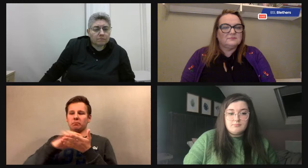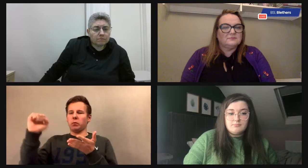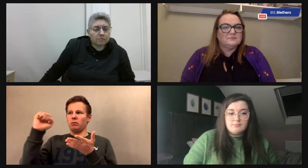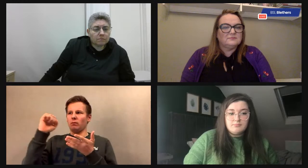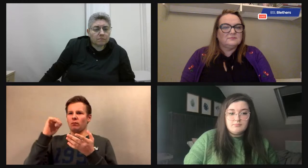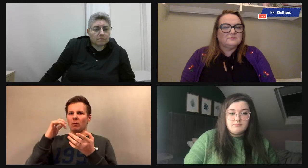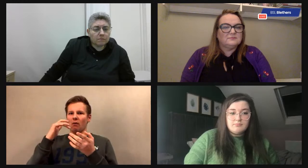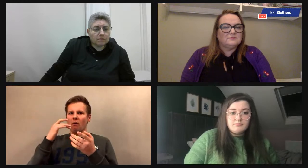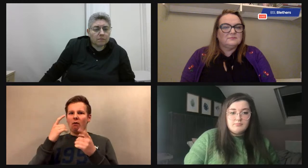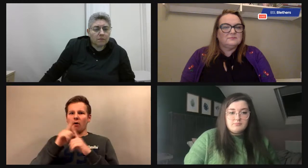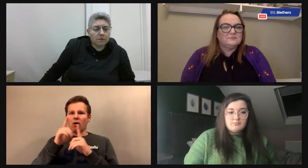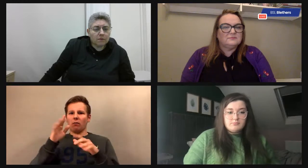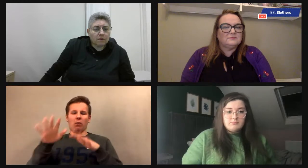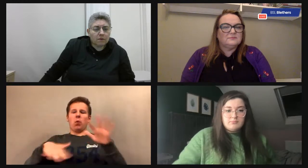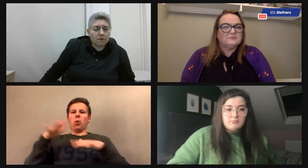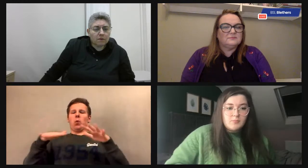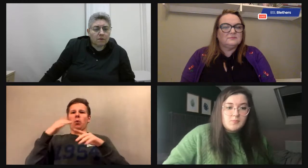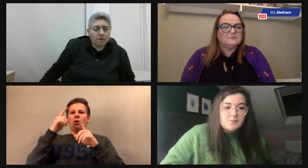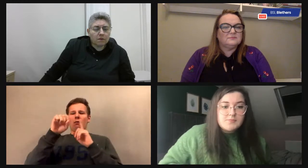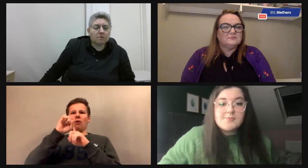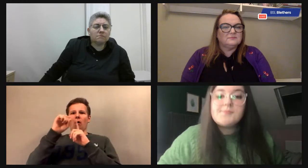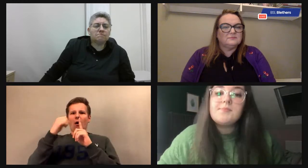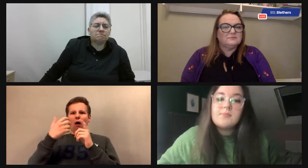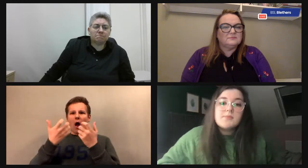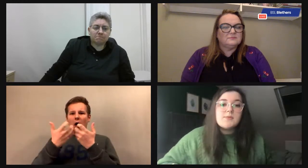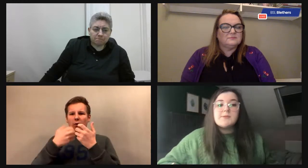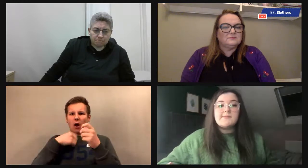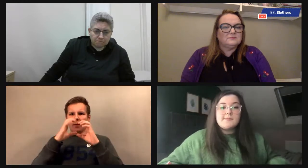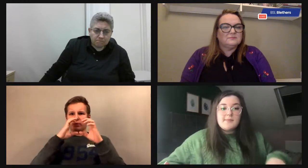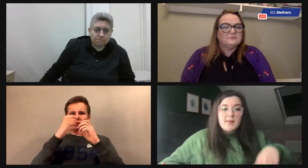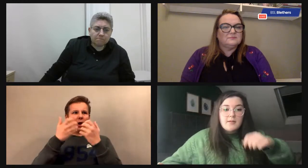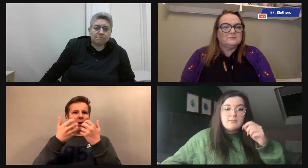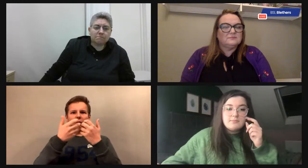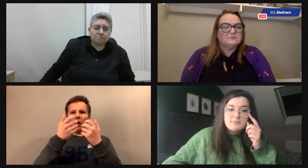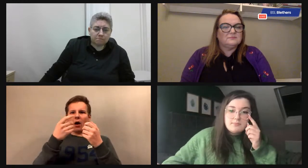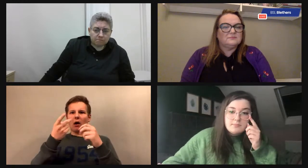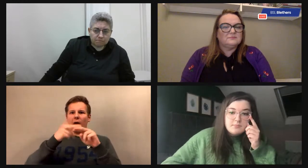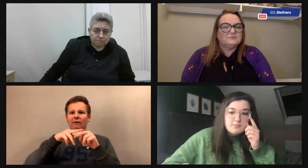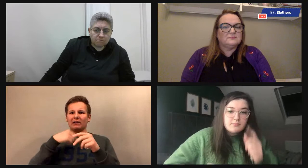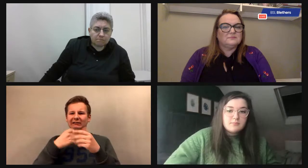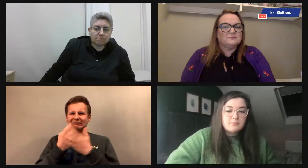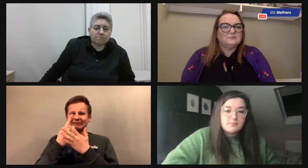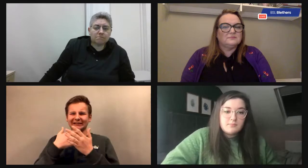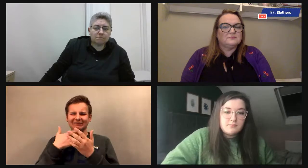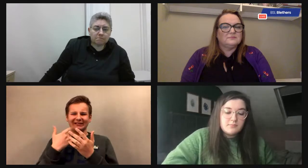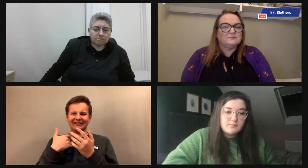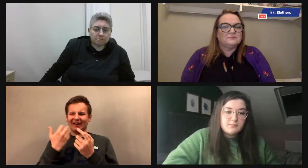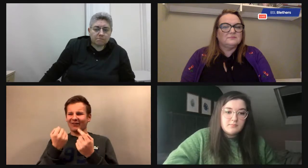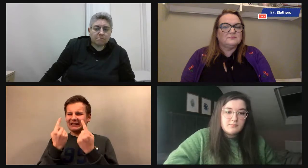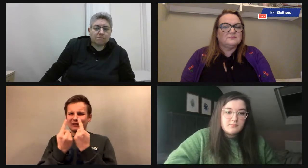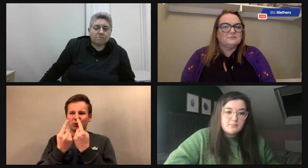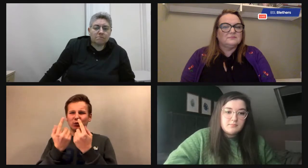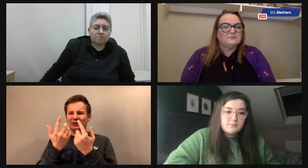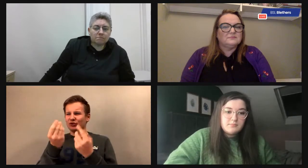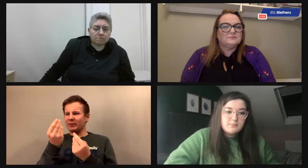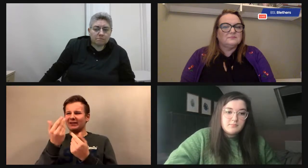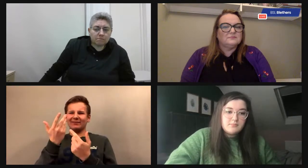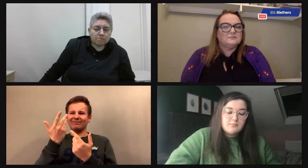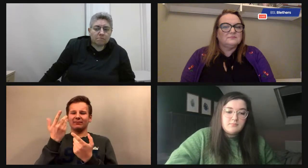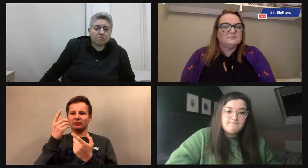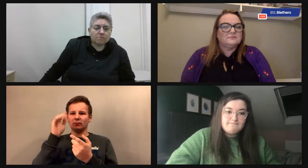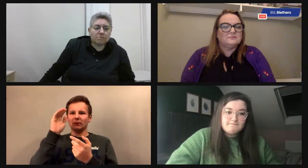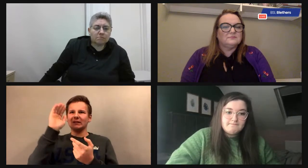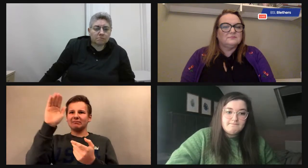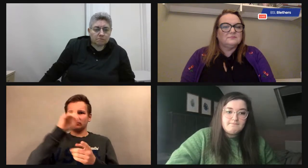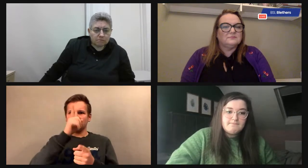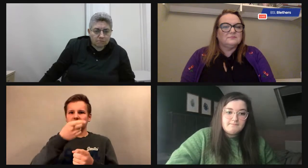definitely. There's You can certainly see the impact of language deprivation in young people. You could just see